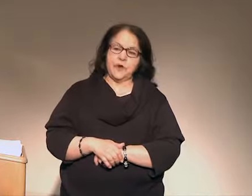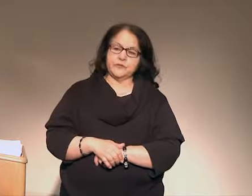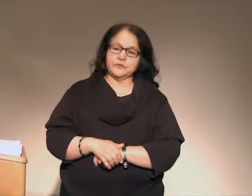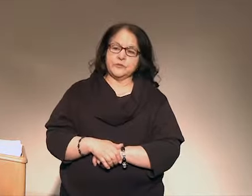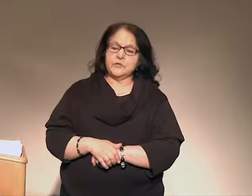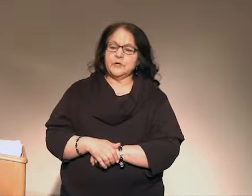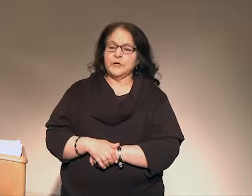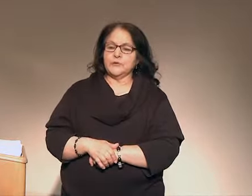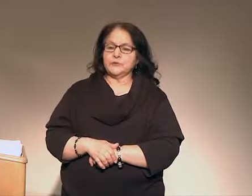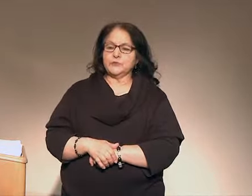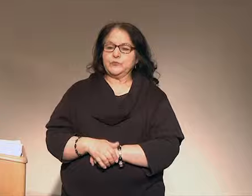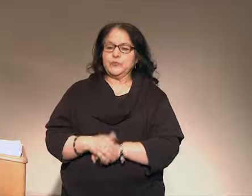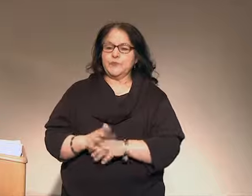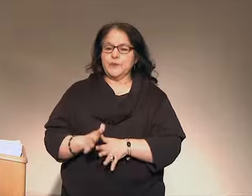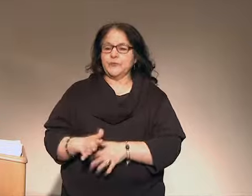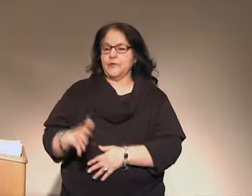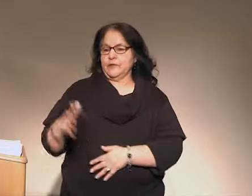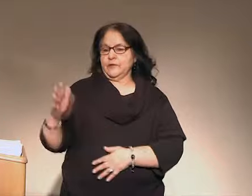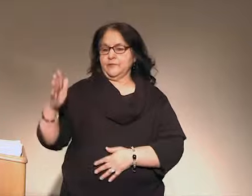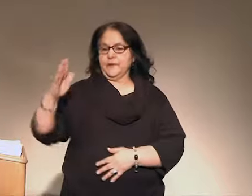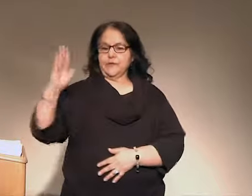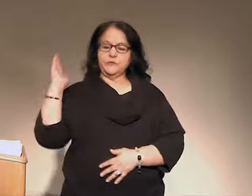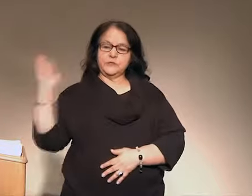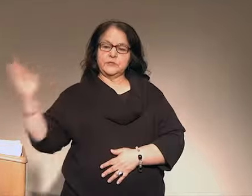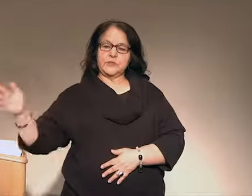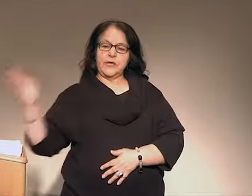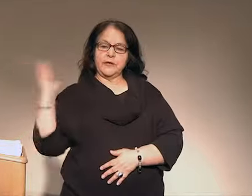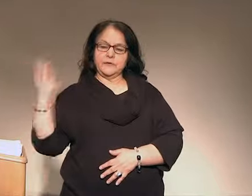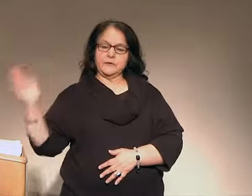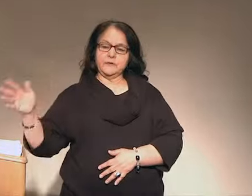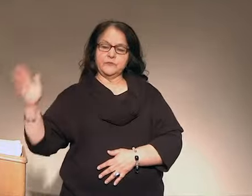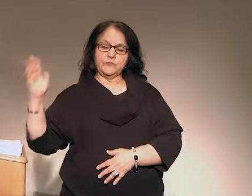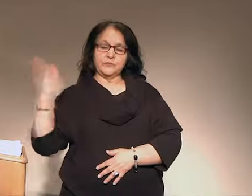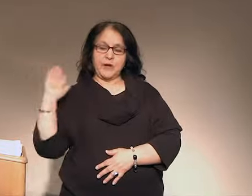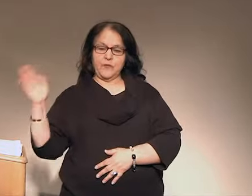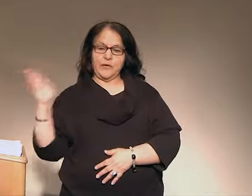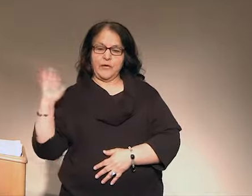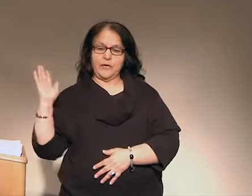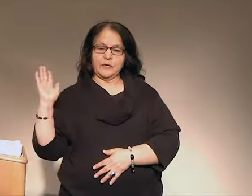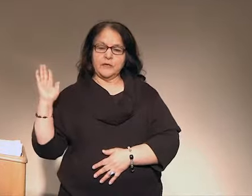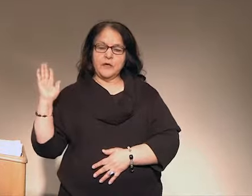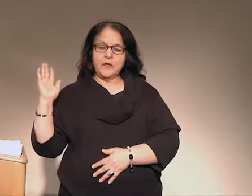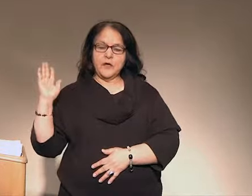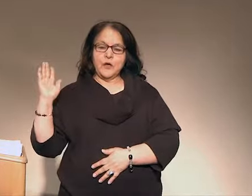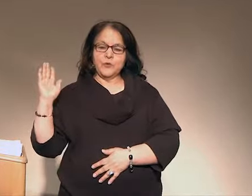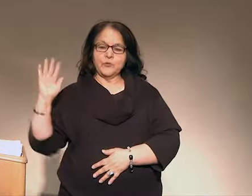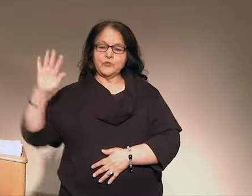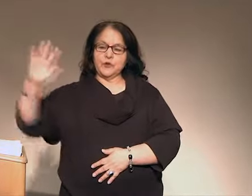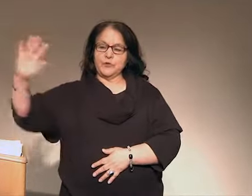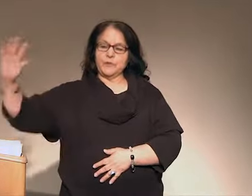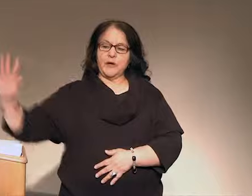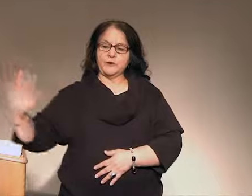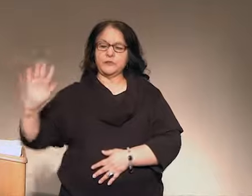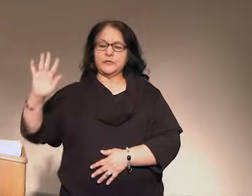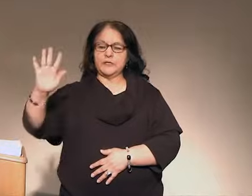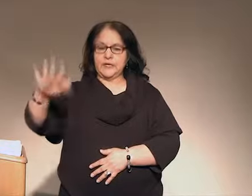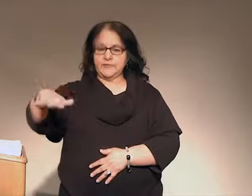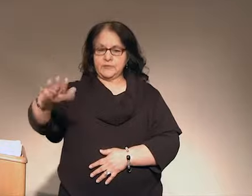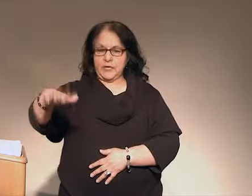routes. Remember that if I use this hand, which is my right hand, we're talking about the left